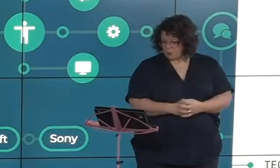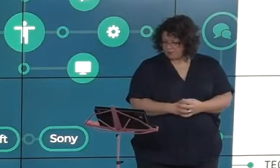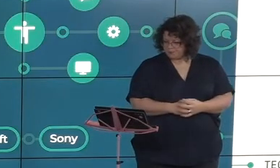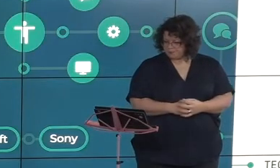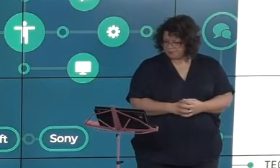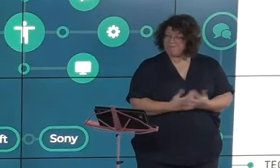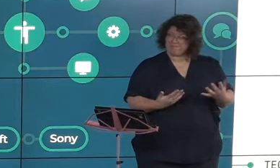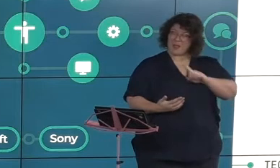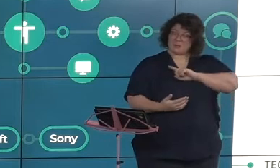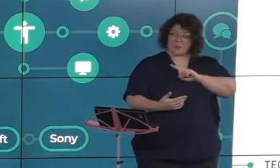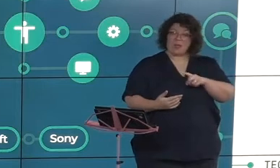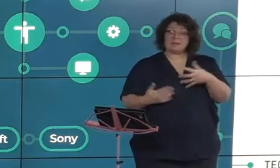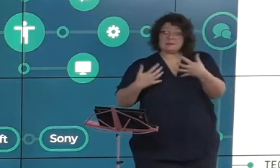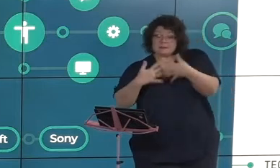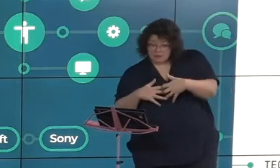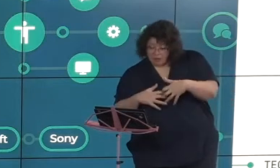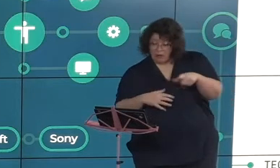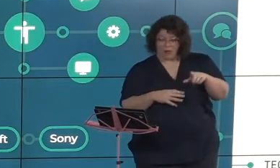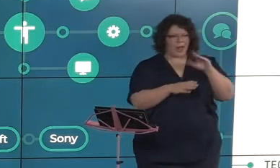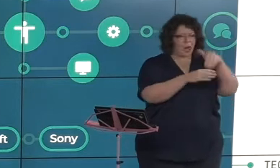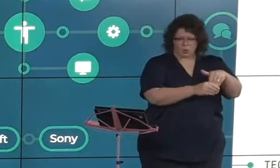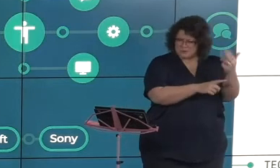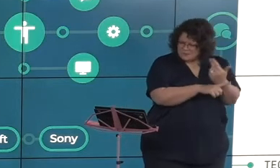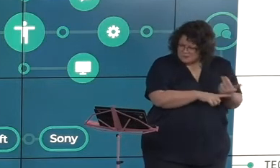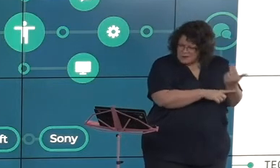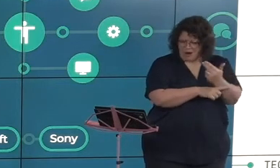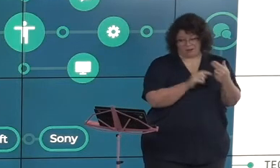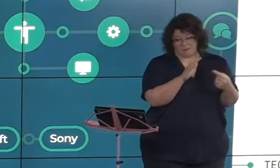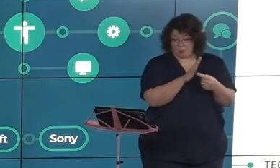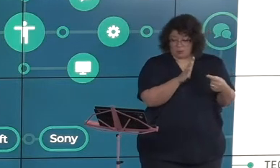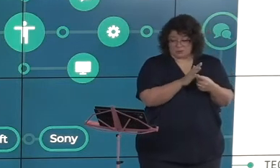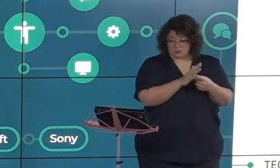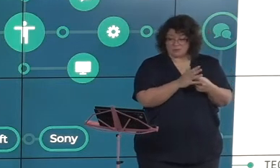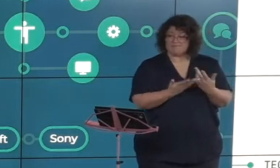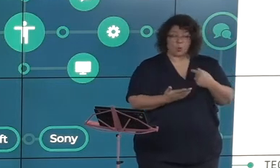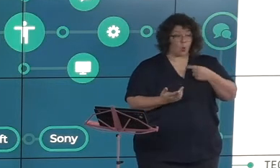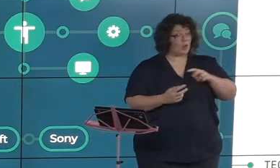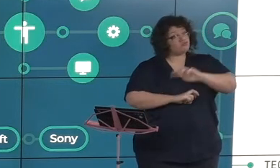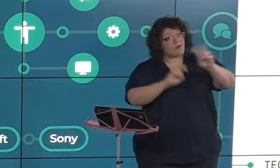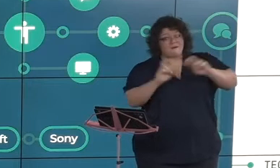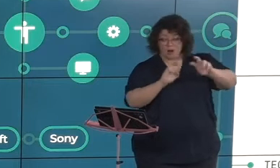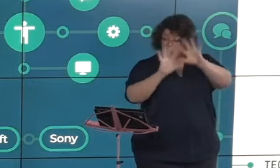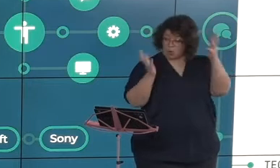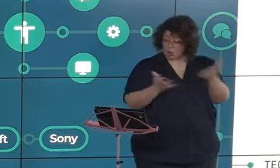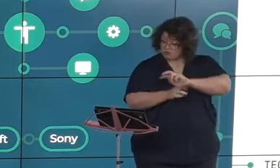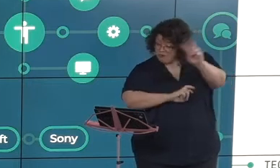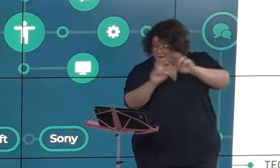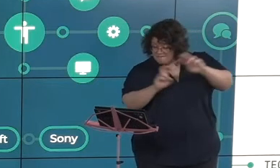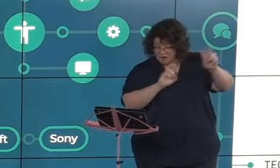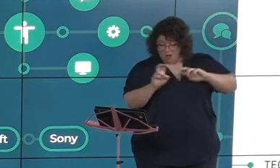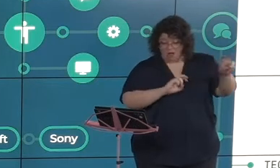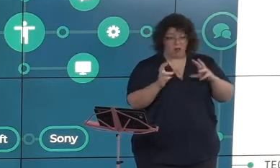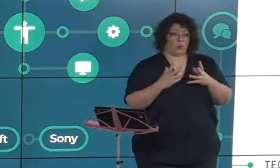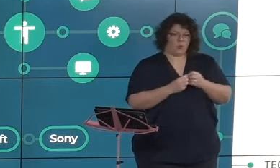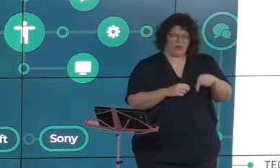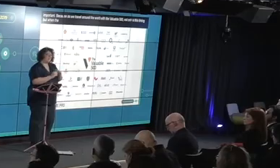we travel around the world with the Valuable 500, actually, not only is this timing, when Sinead Burke, a woman of small stature, was on the